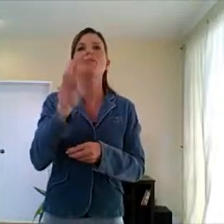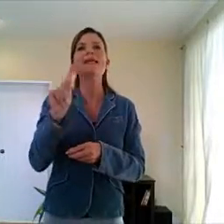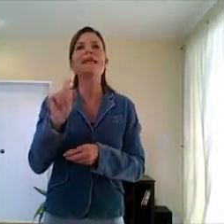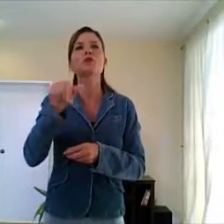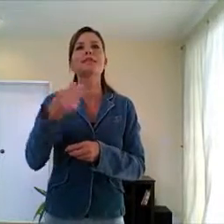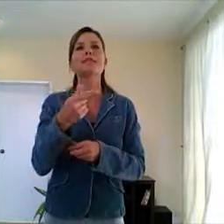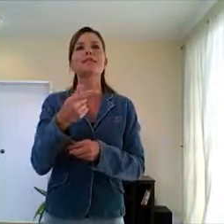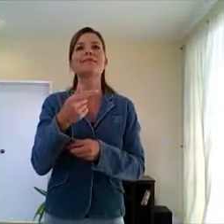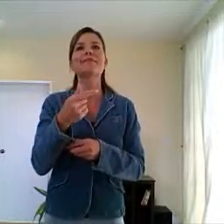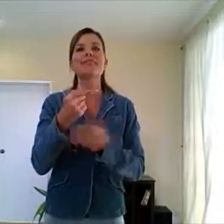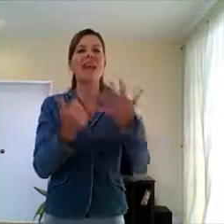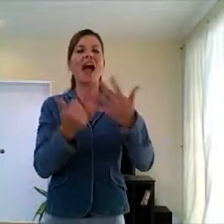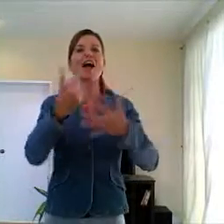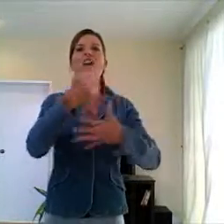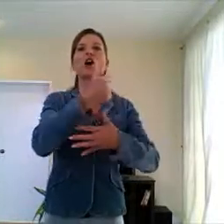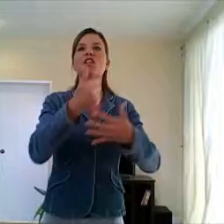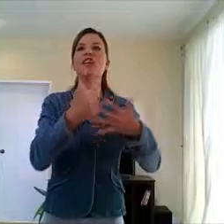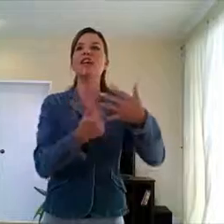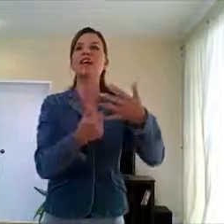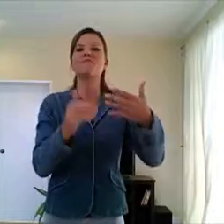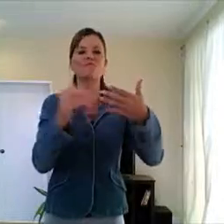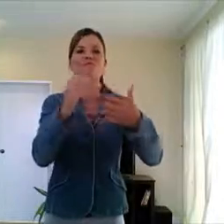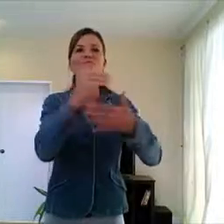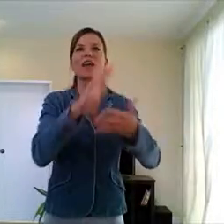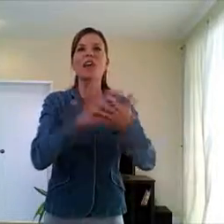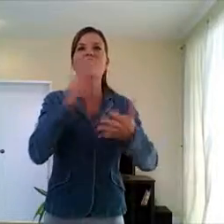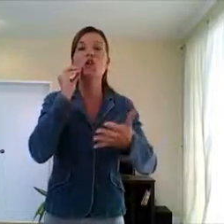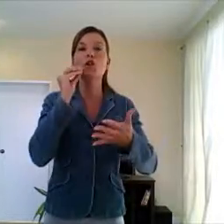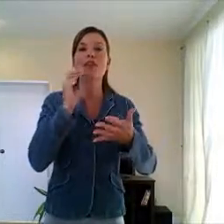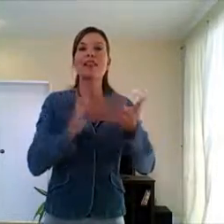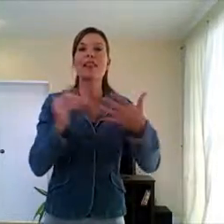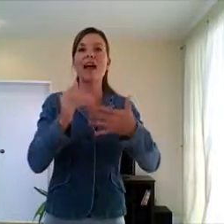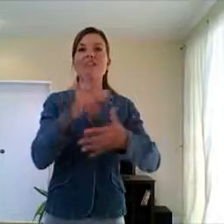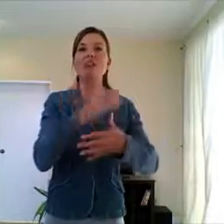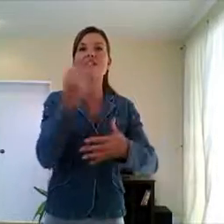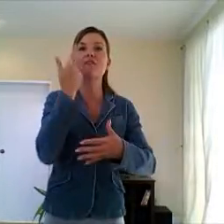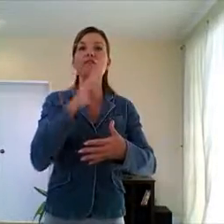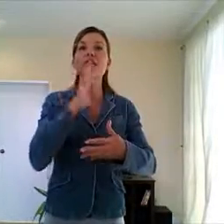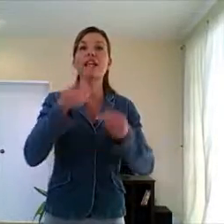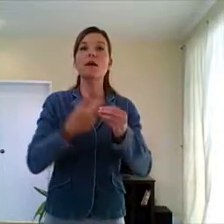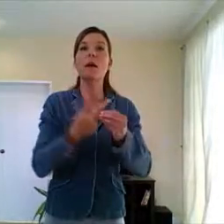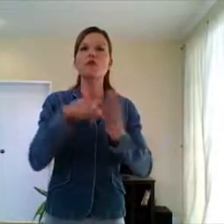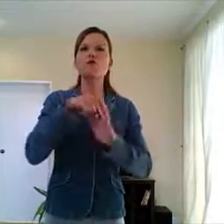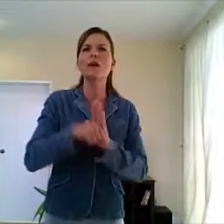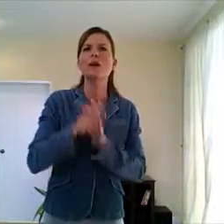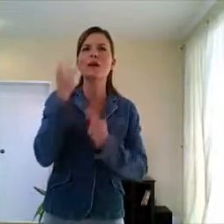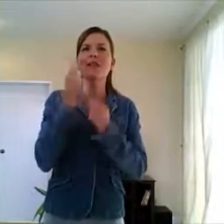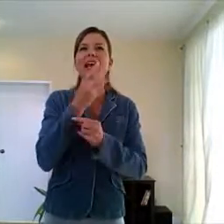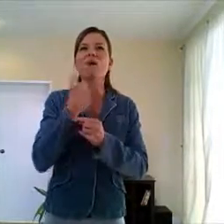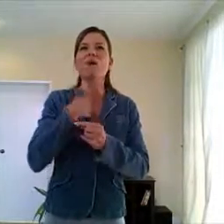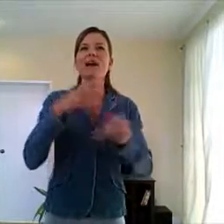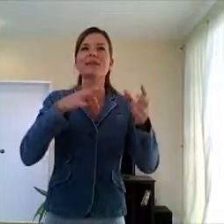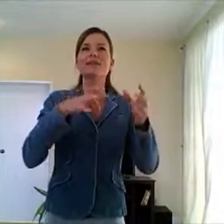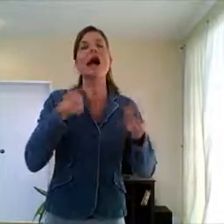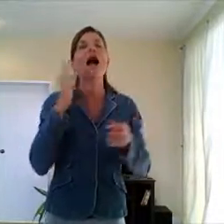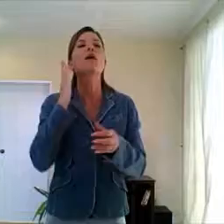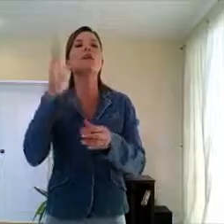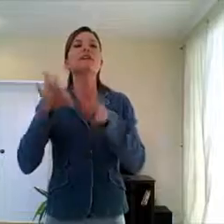learning levels. And if we're talking about critical thinking, and we're going to define critical thinking in a minute, but actually, let me just take from the audience, if